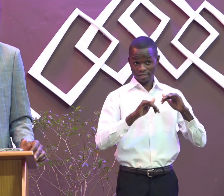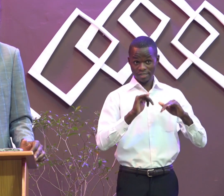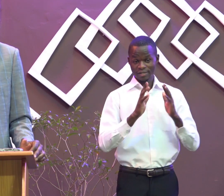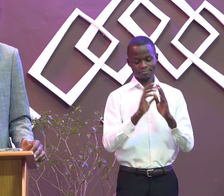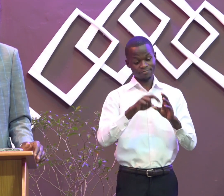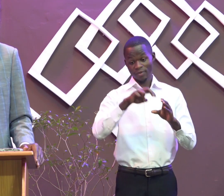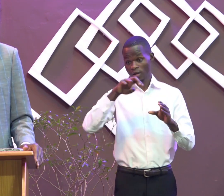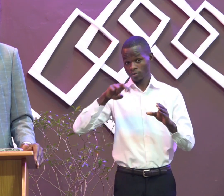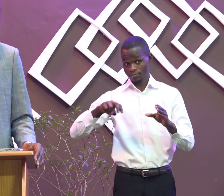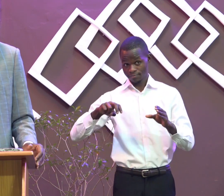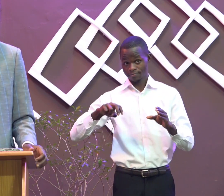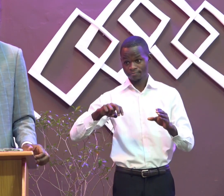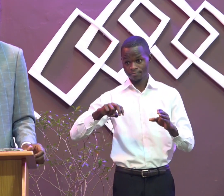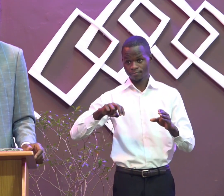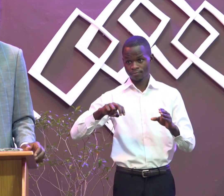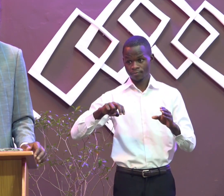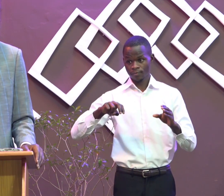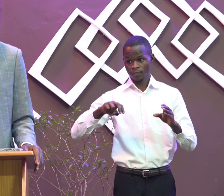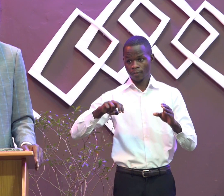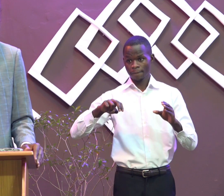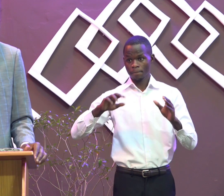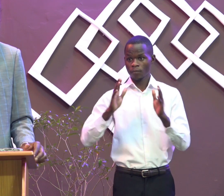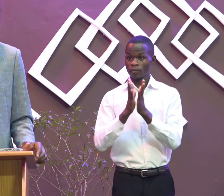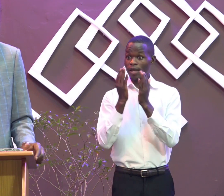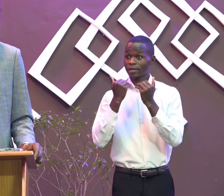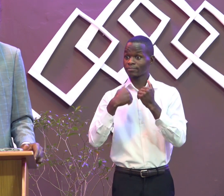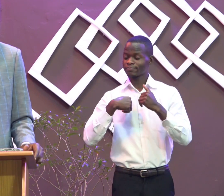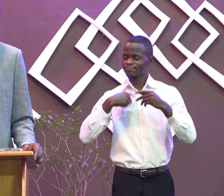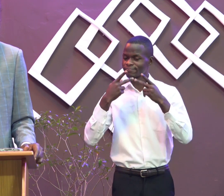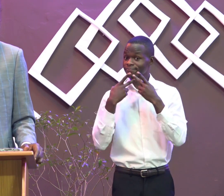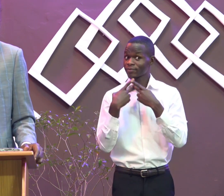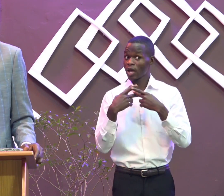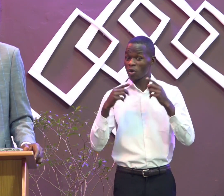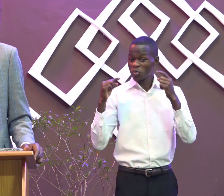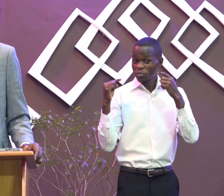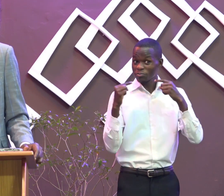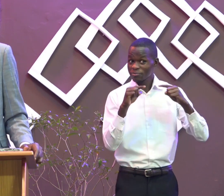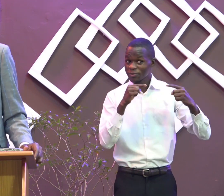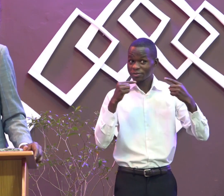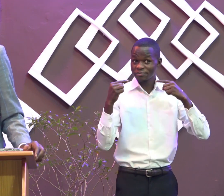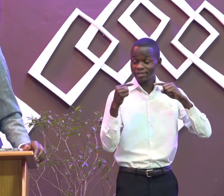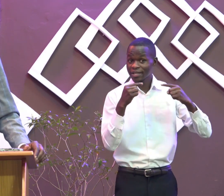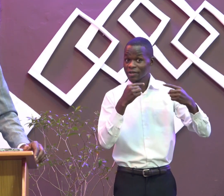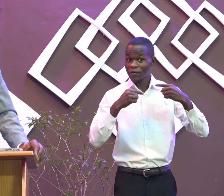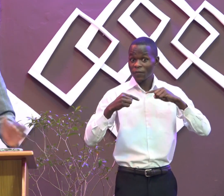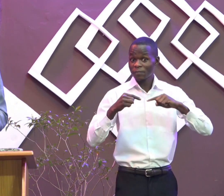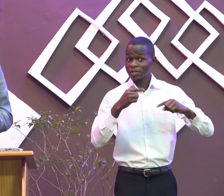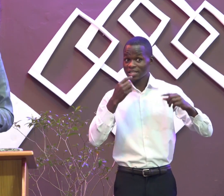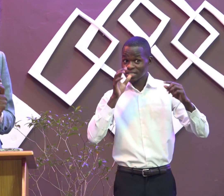ebweru. I went outside. Nemenya omuzimu ogungano okulinya ku kituli